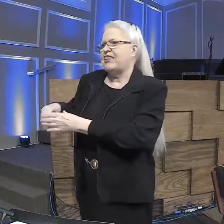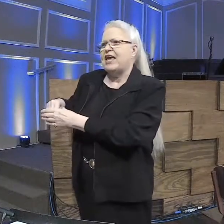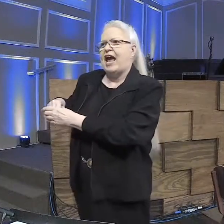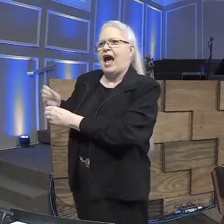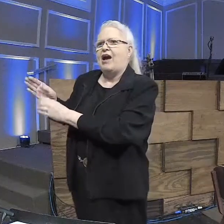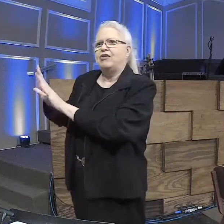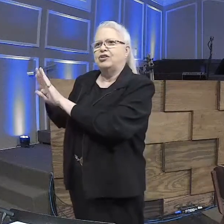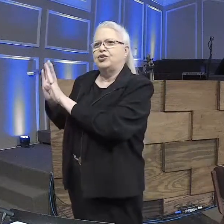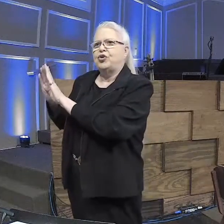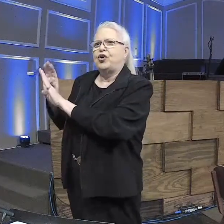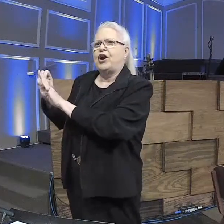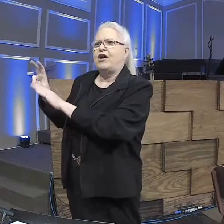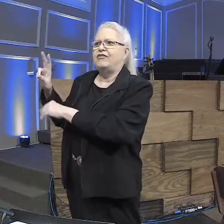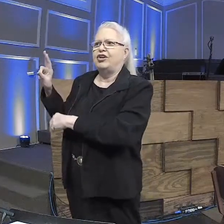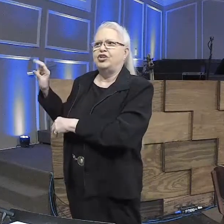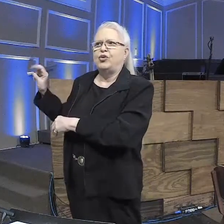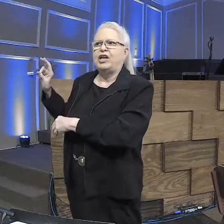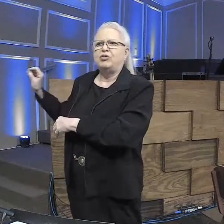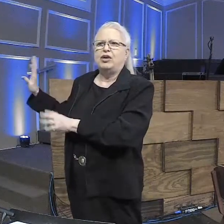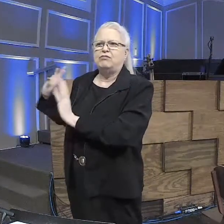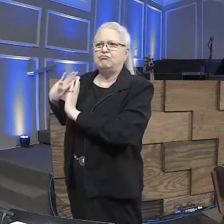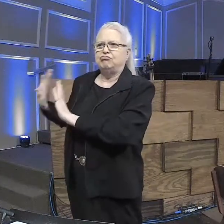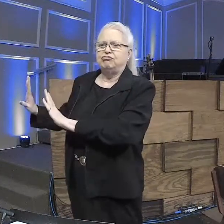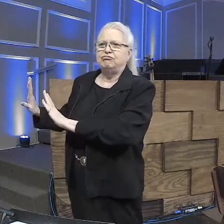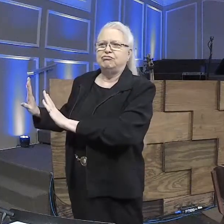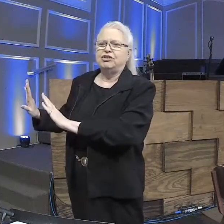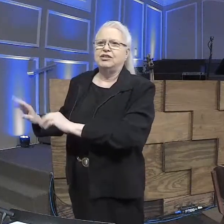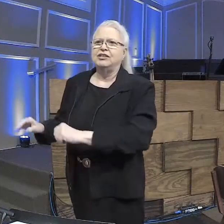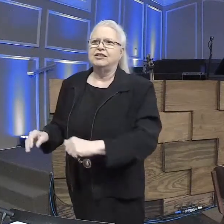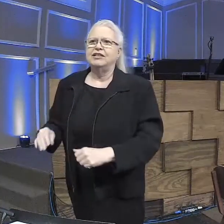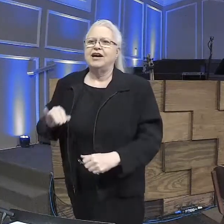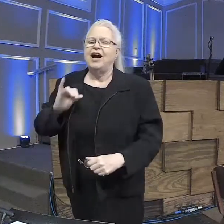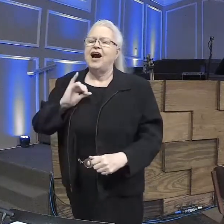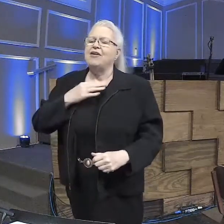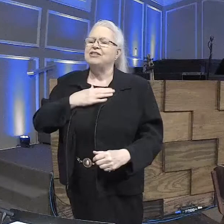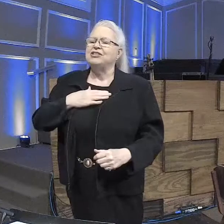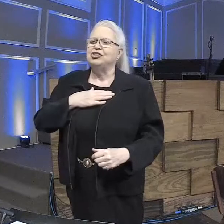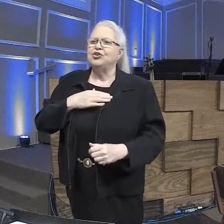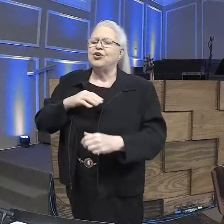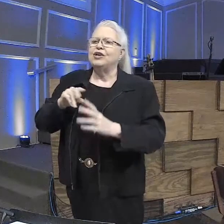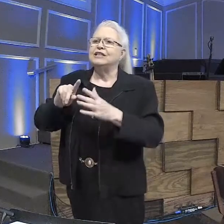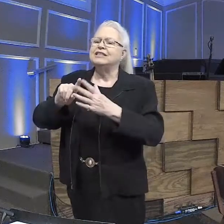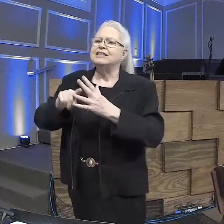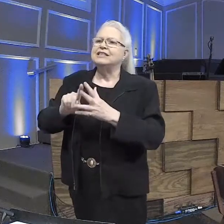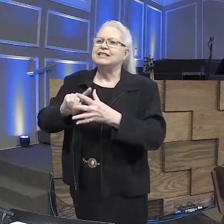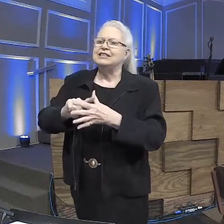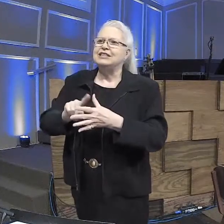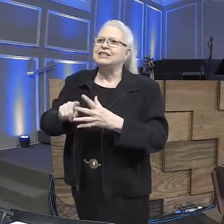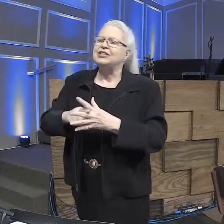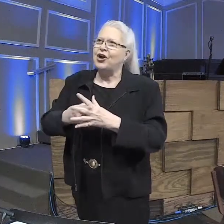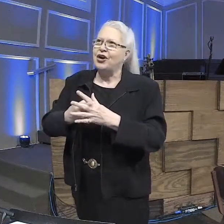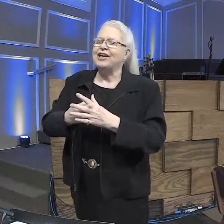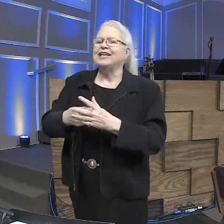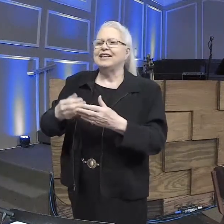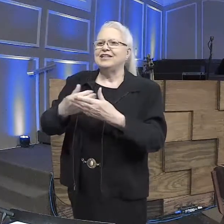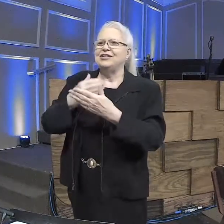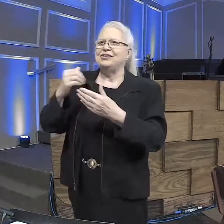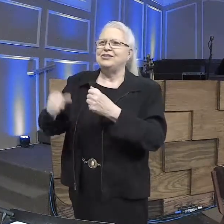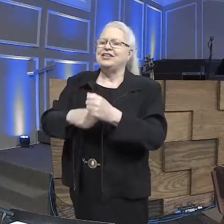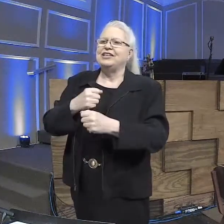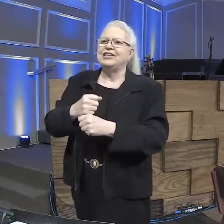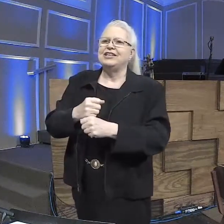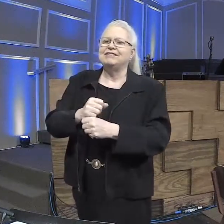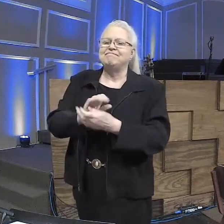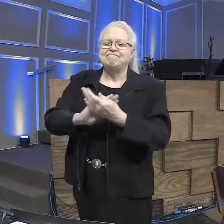2020. I don't know about you, but I always enjoy starting a new year. I've always been one that set goals for the year, and it's always nice to have a